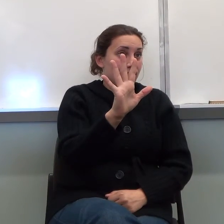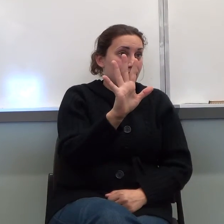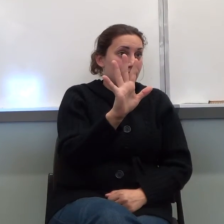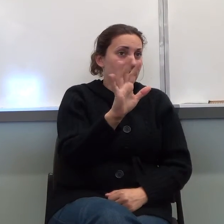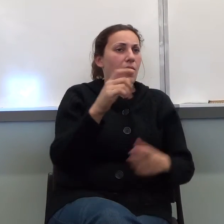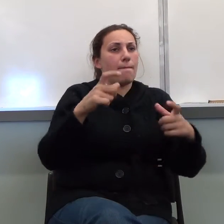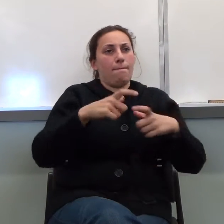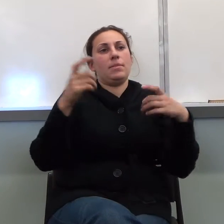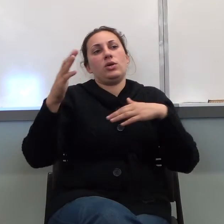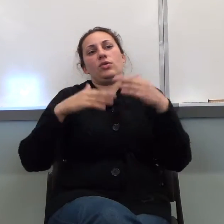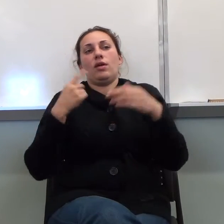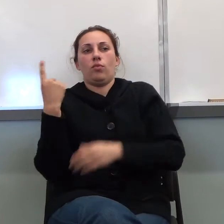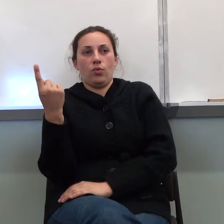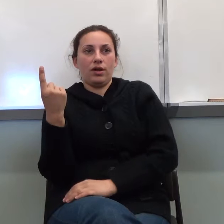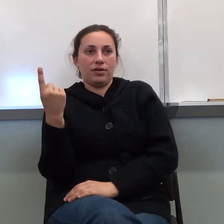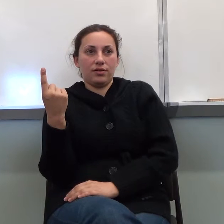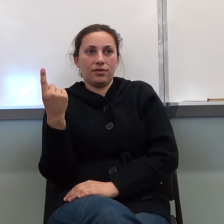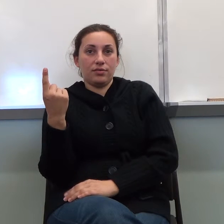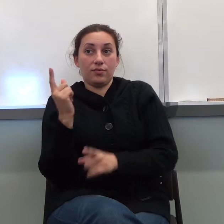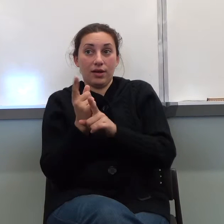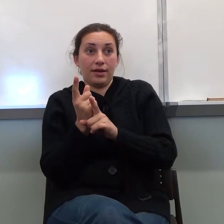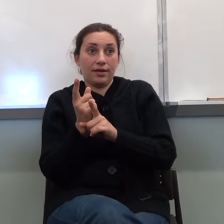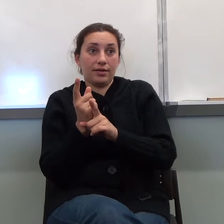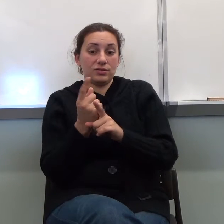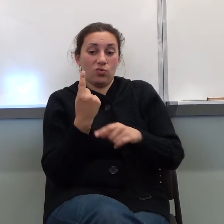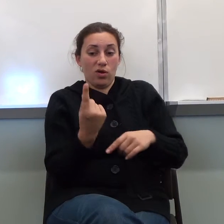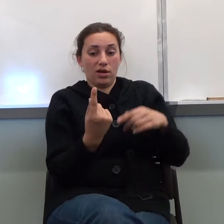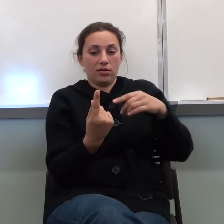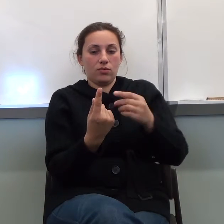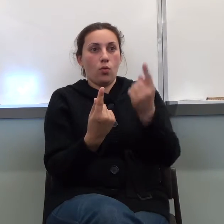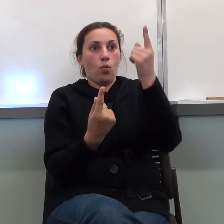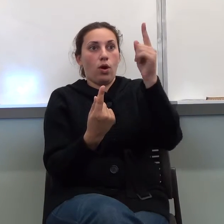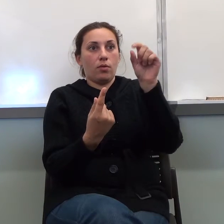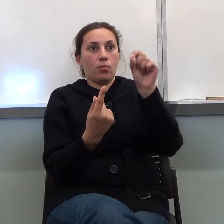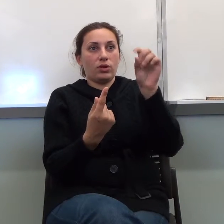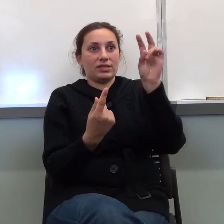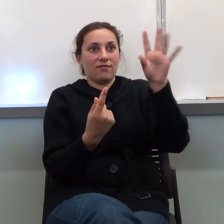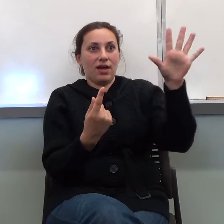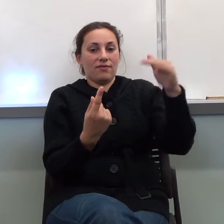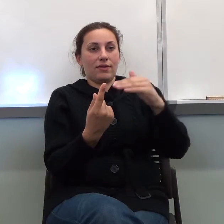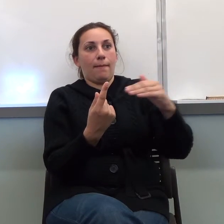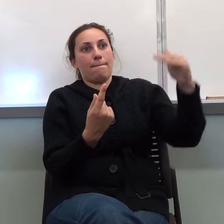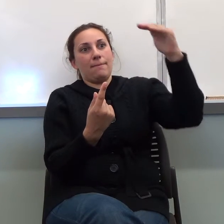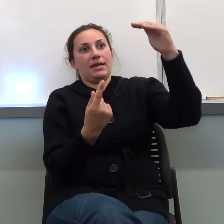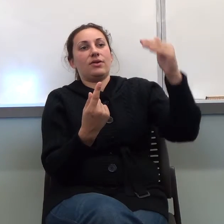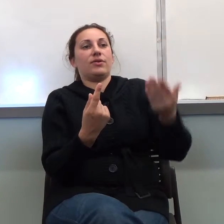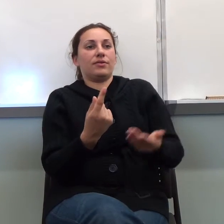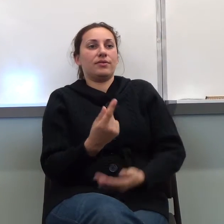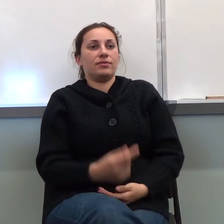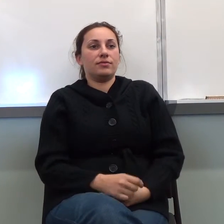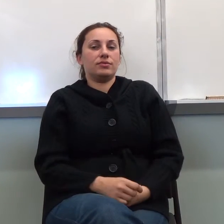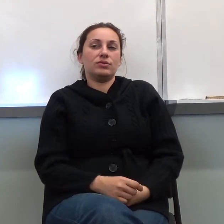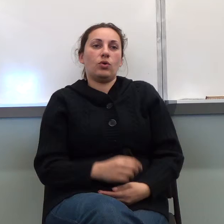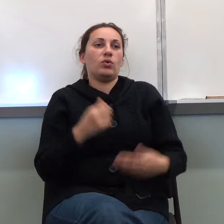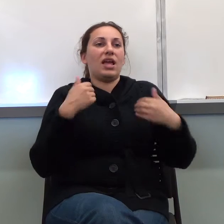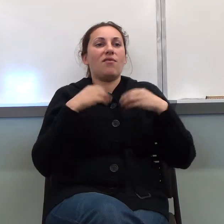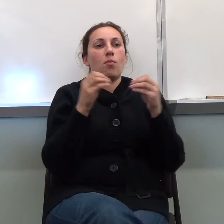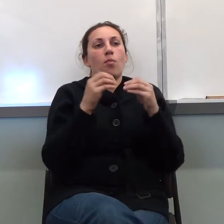1. And remember, 1 is 100%. Did we end up with a percent bigger than 100%? Yeah, we